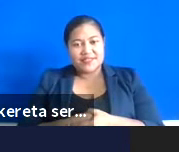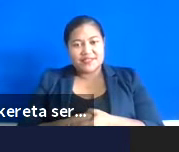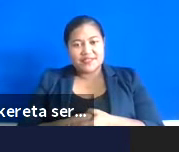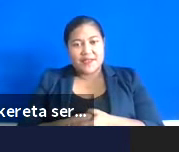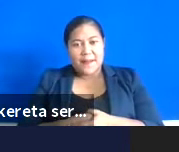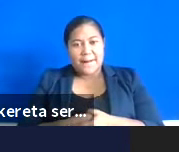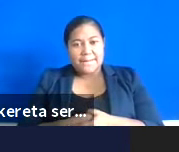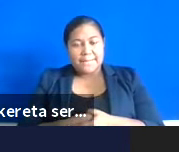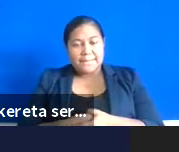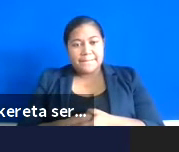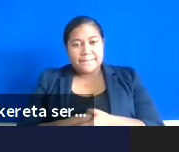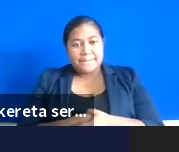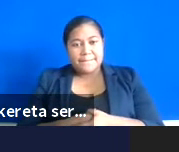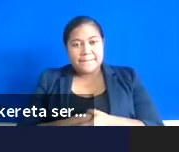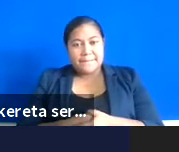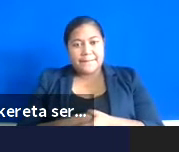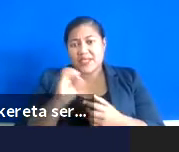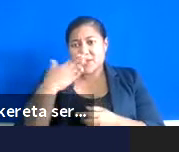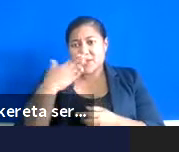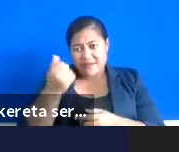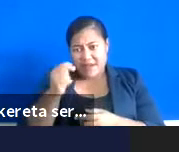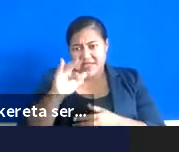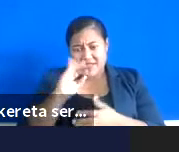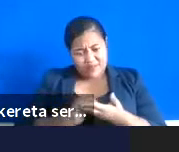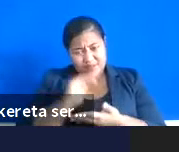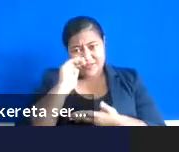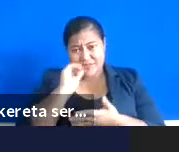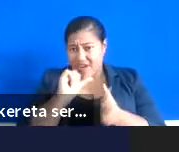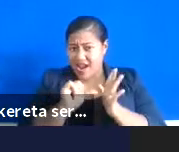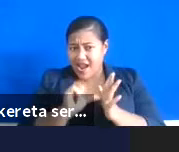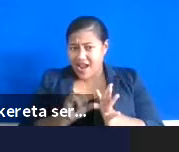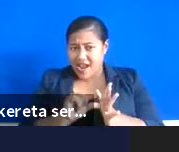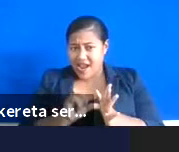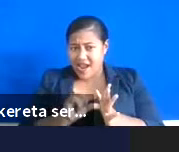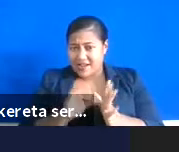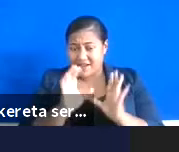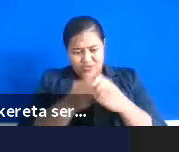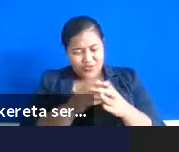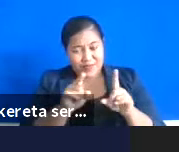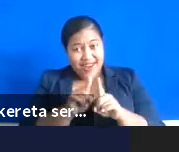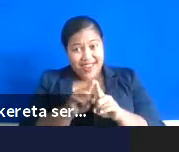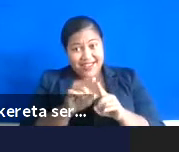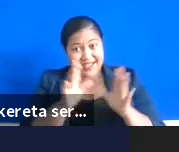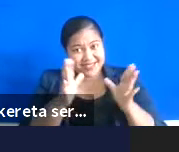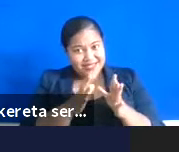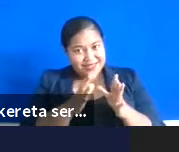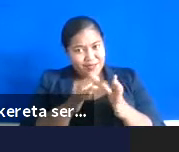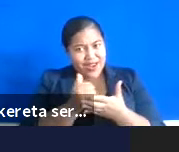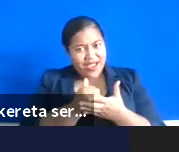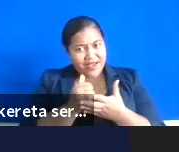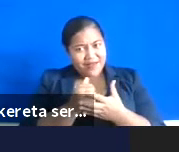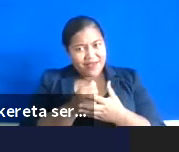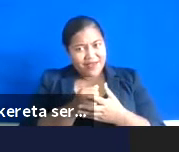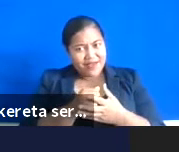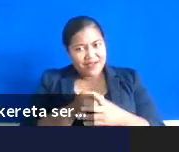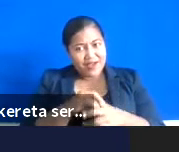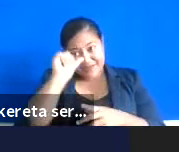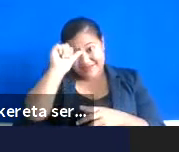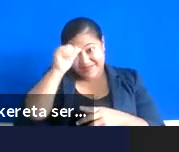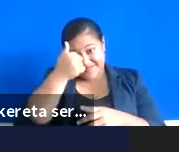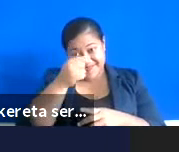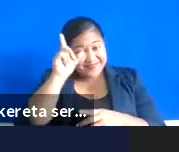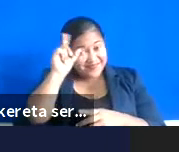okay so we found that there was increased hardship um in groups like the small-scale commercial fishes of indo-fijian descent because there